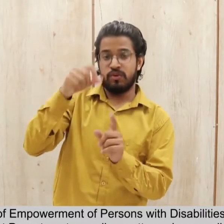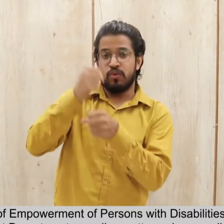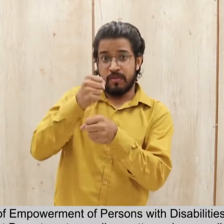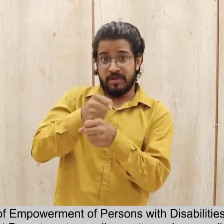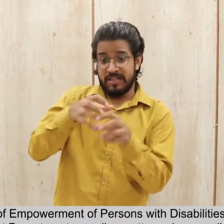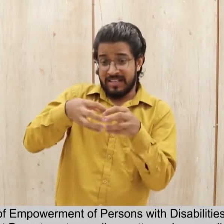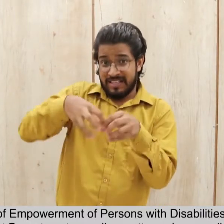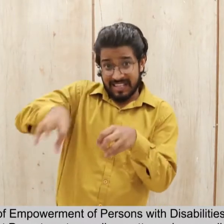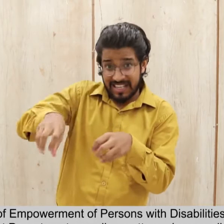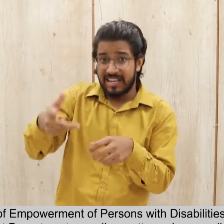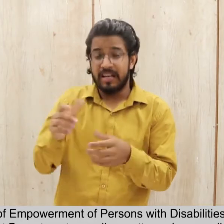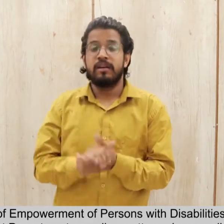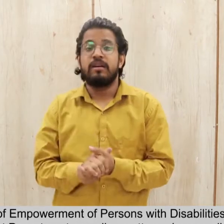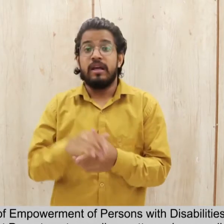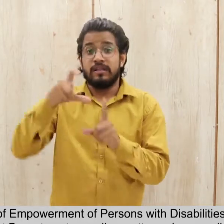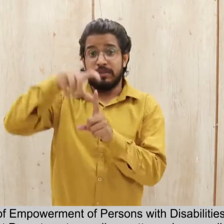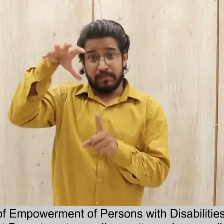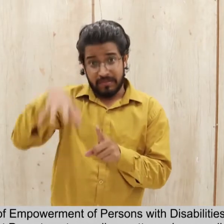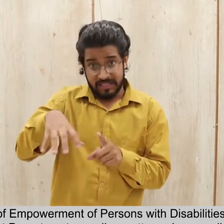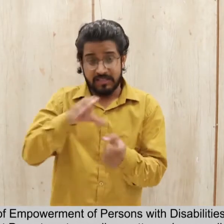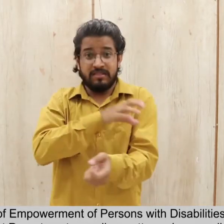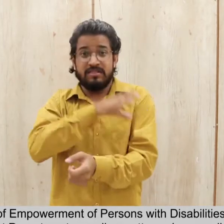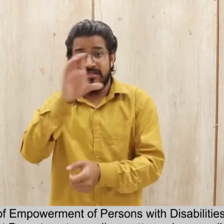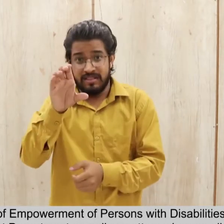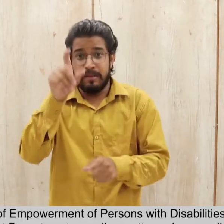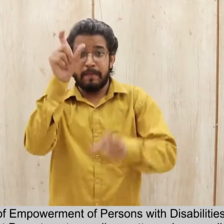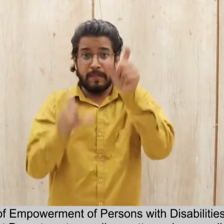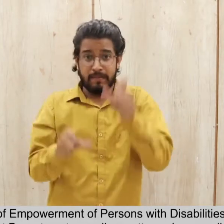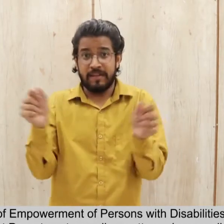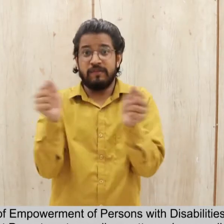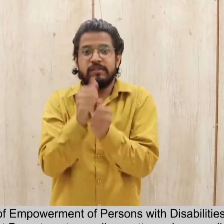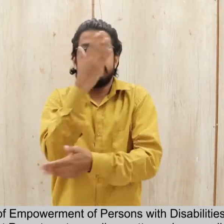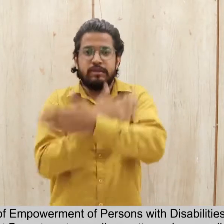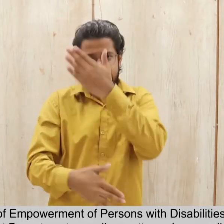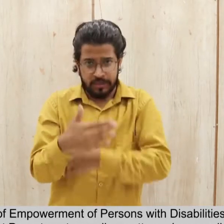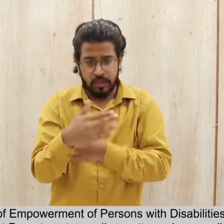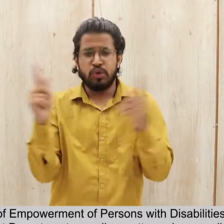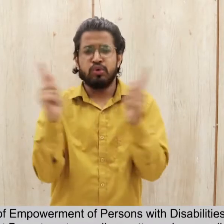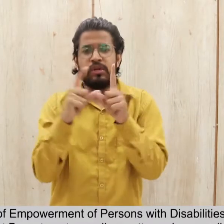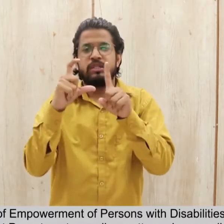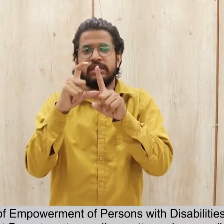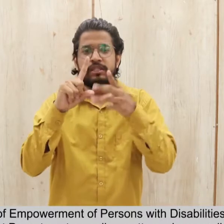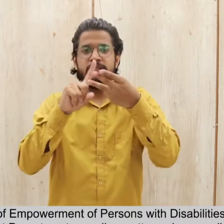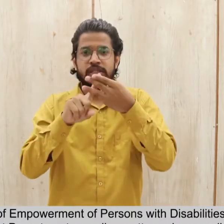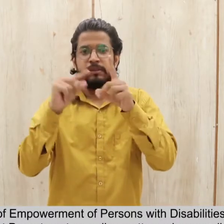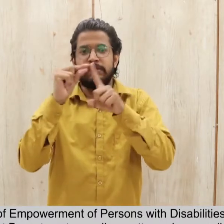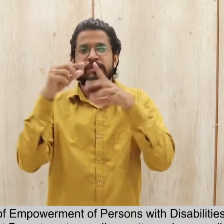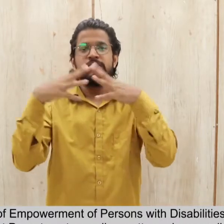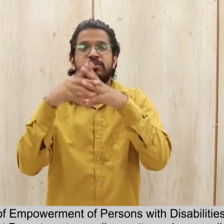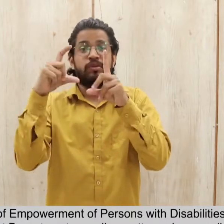The Department of Empowerment of Persons with Disabilities, Divyangjan, is the focal central government department on policy